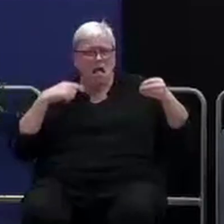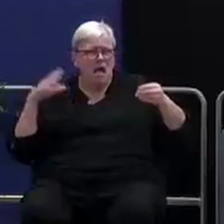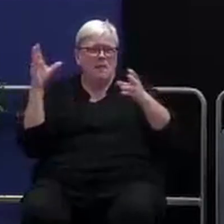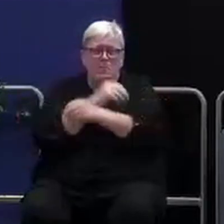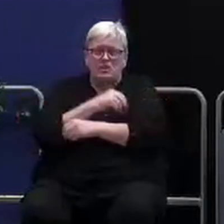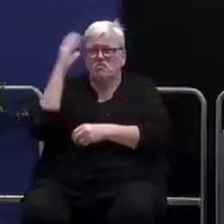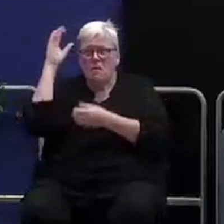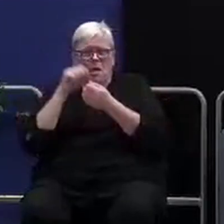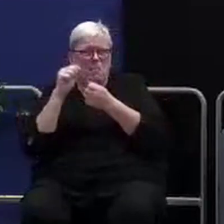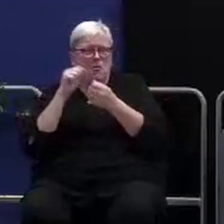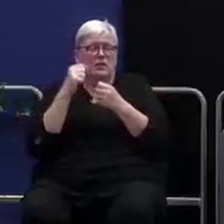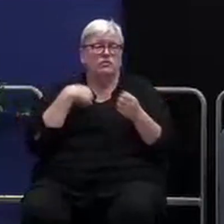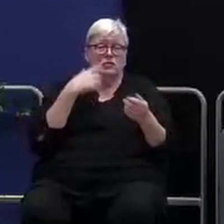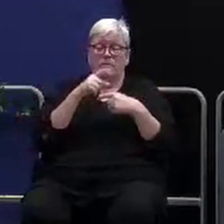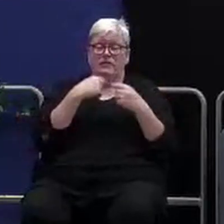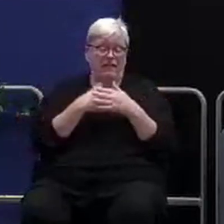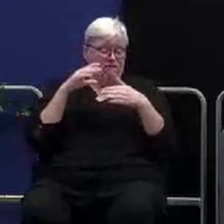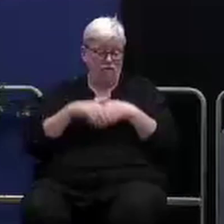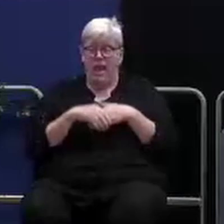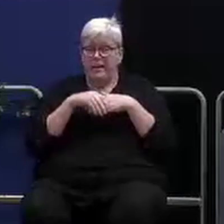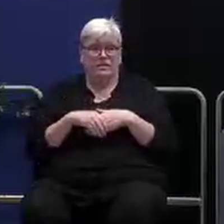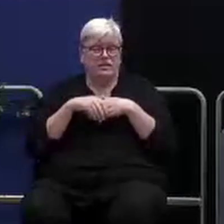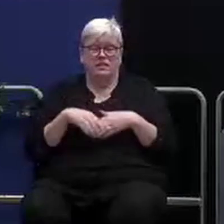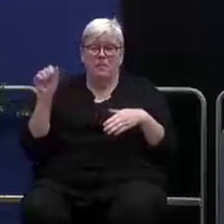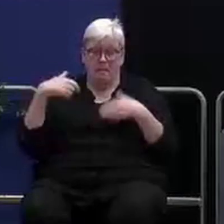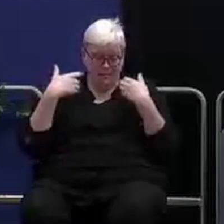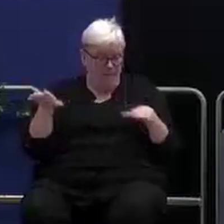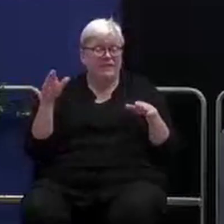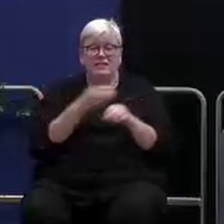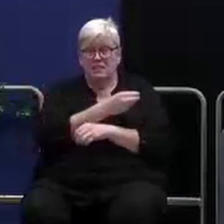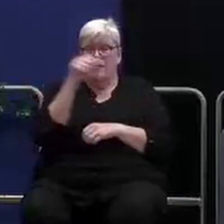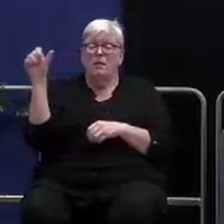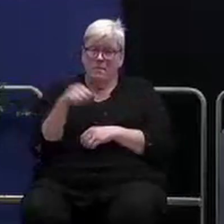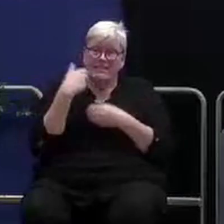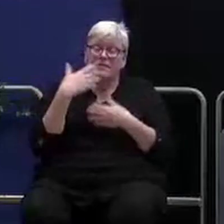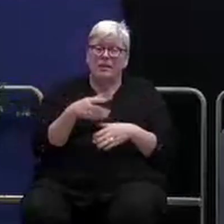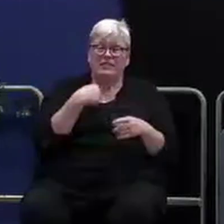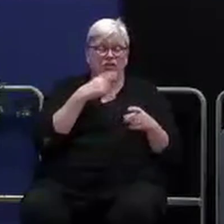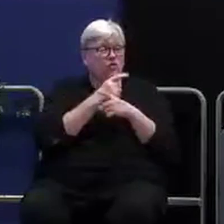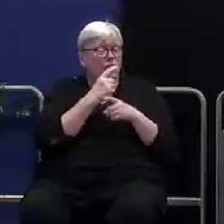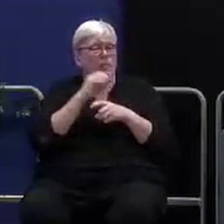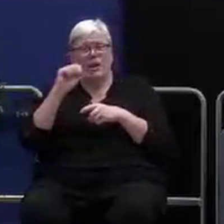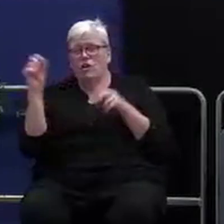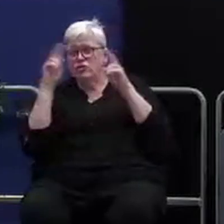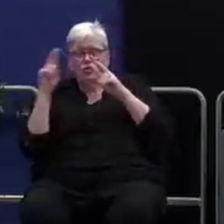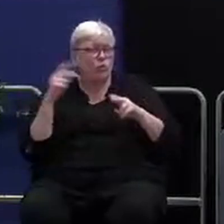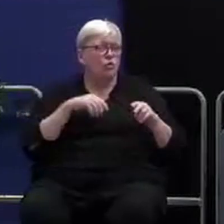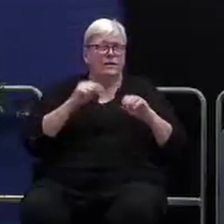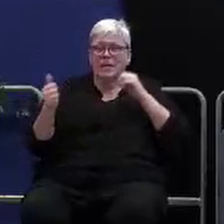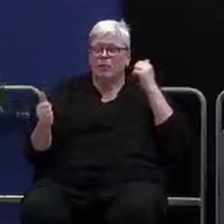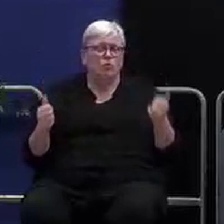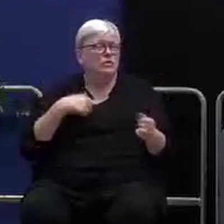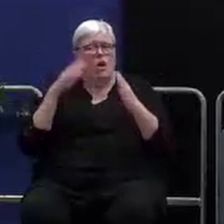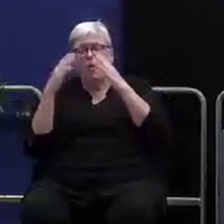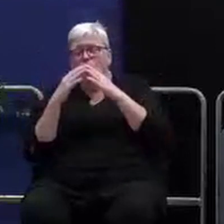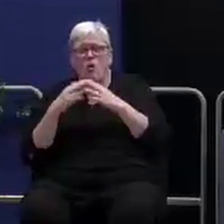My mother did not claim any childhood friends, although surely there must have been some. She did not speak about her school, about her neighborhood, about her home. She